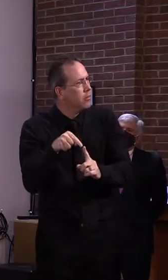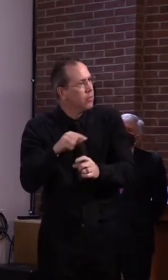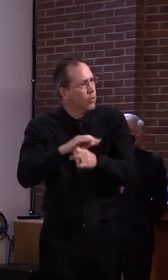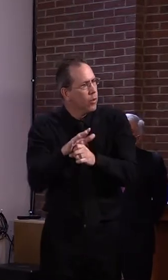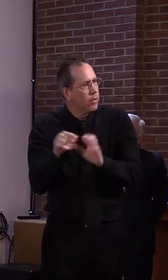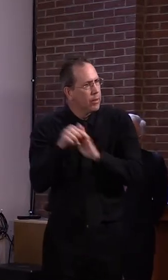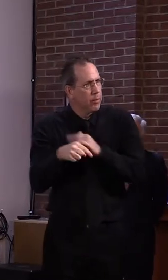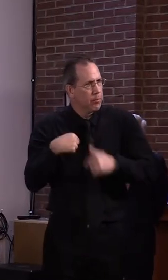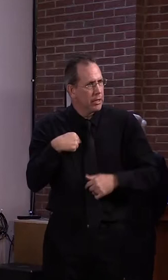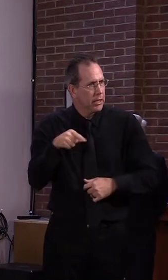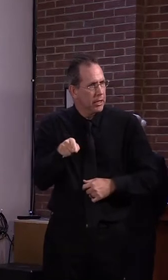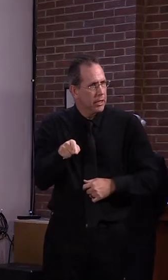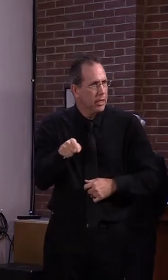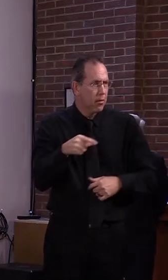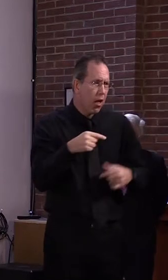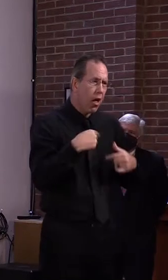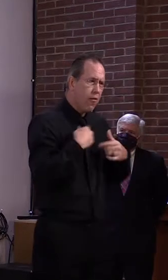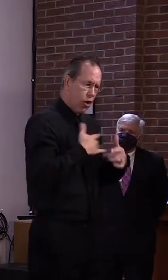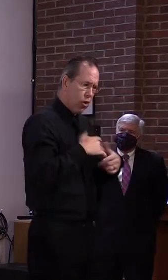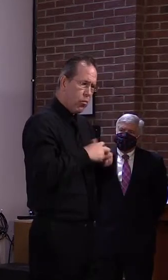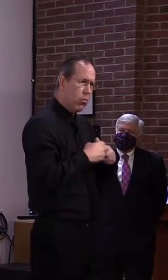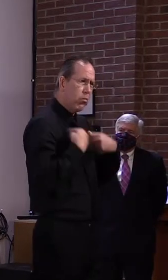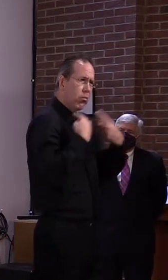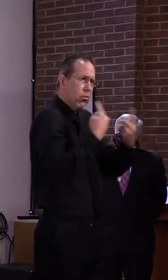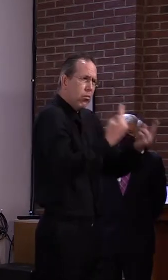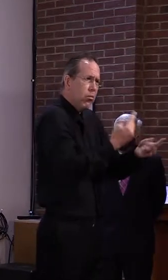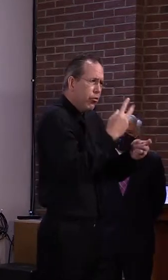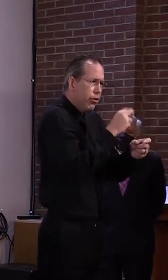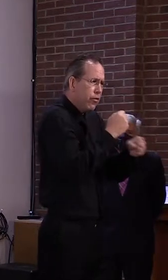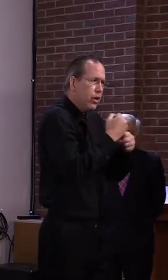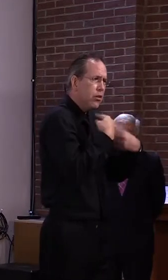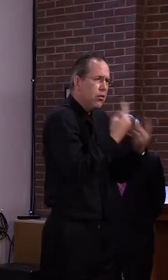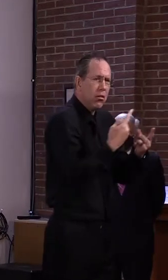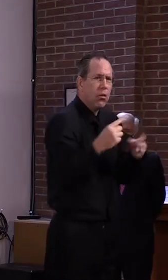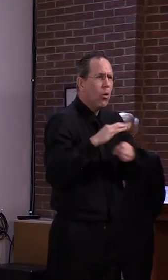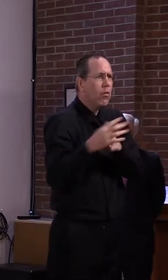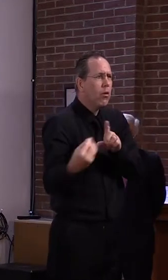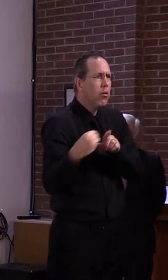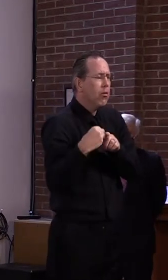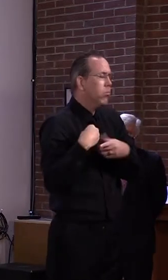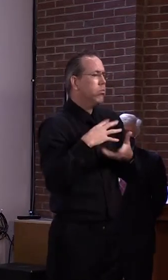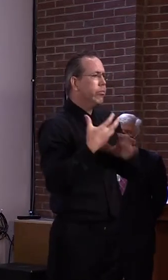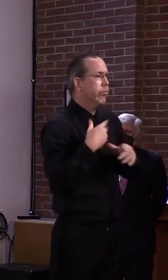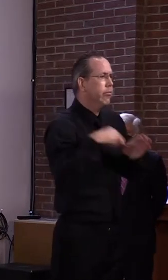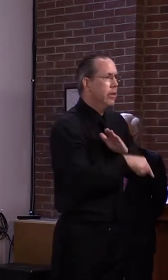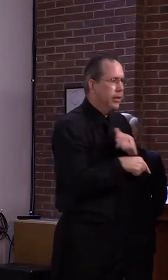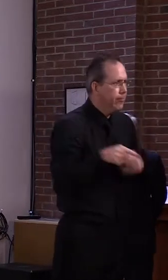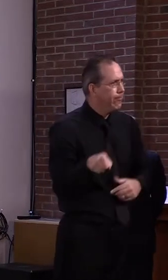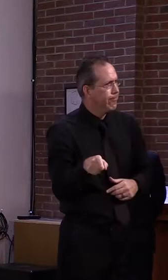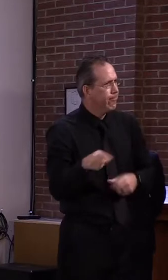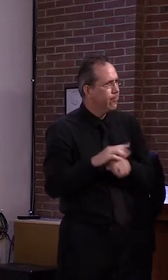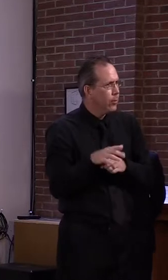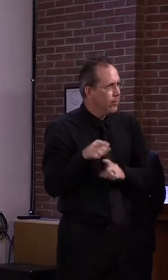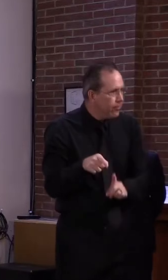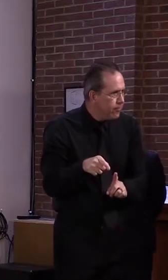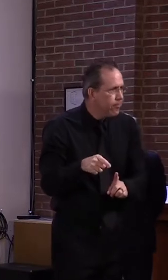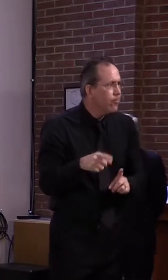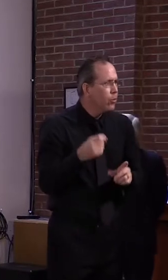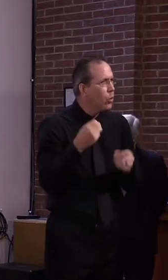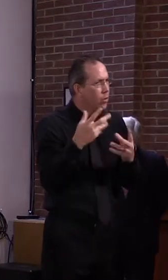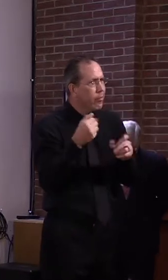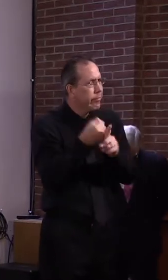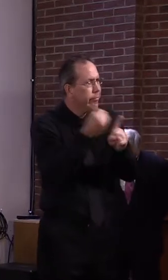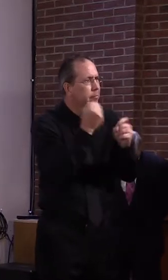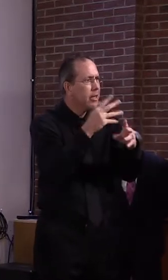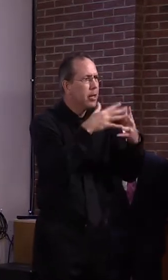you, but lots of Americans have a lot of these underlying diseases. So the answer is no, it wasn't